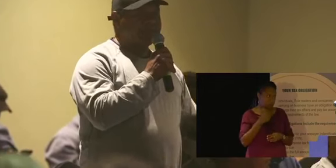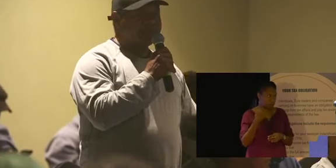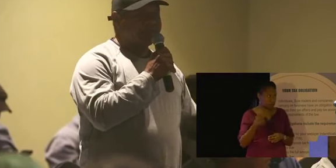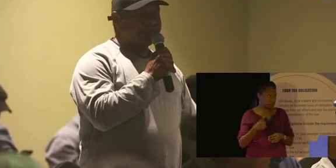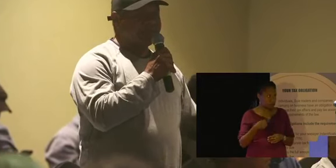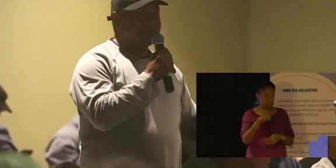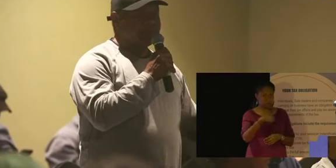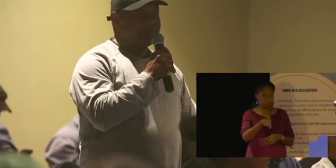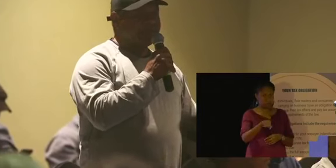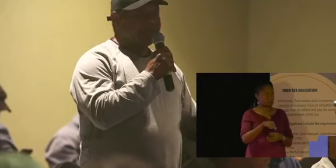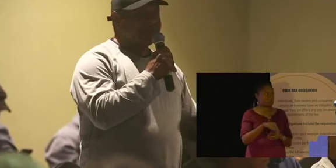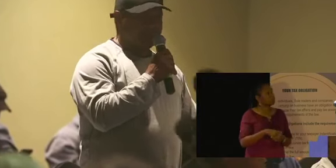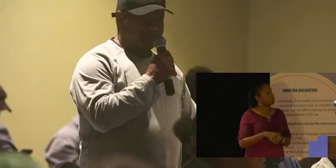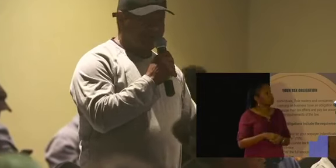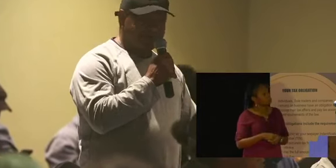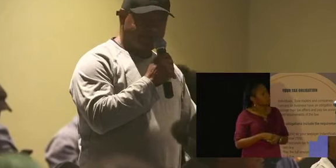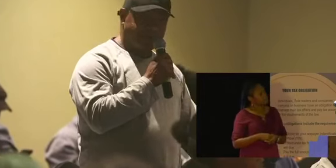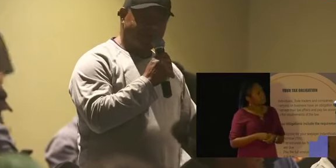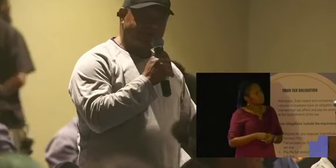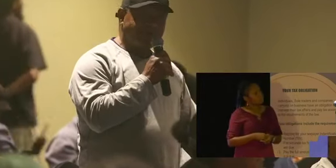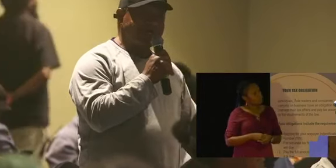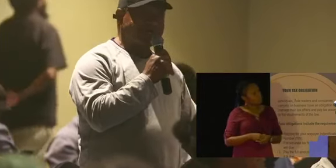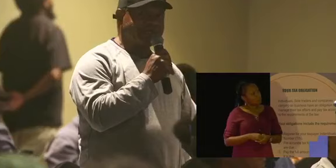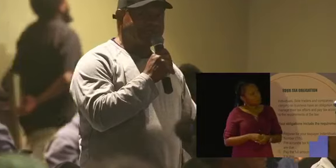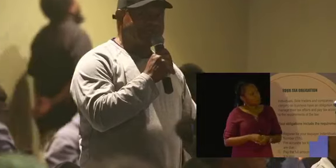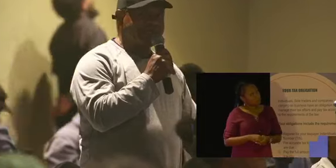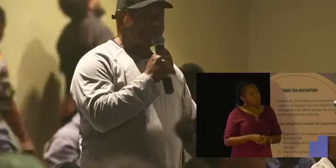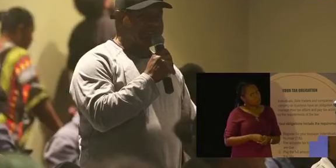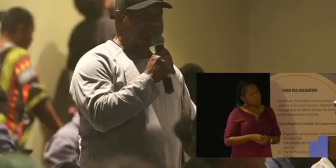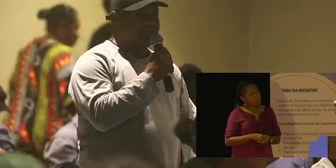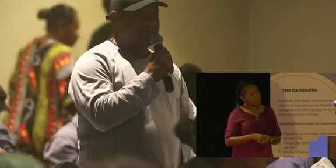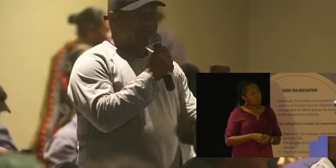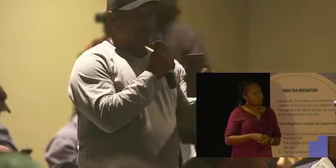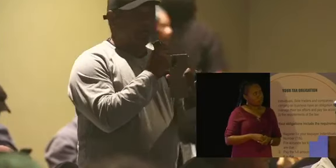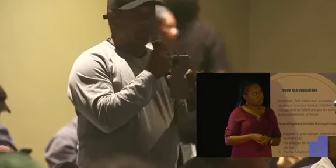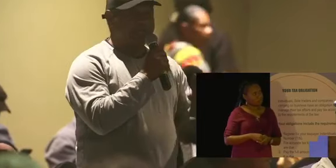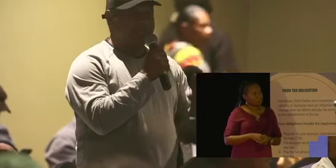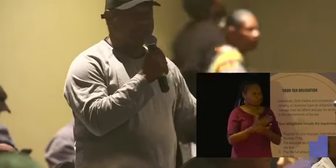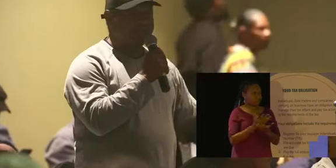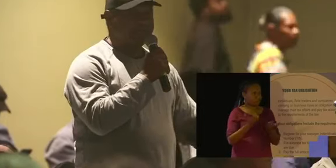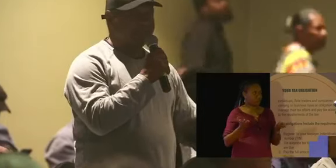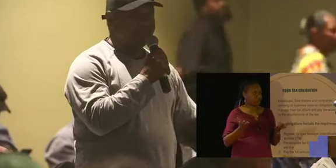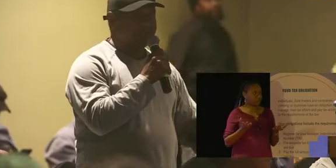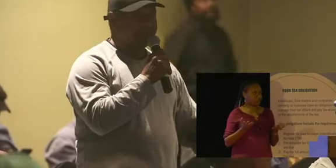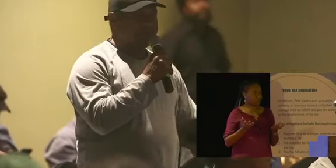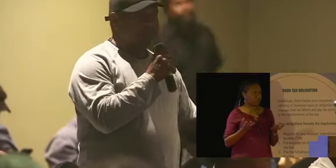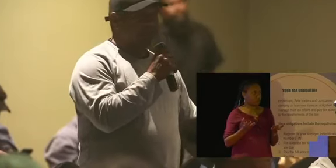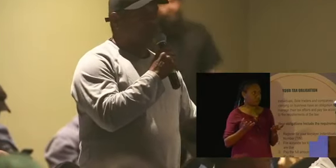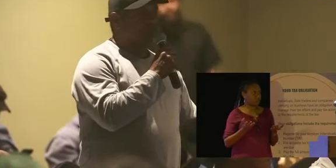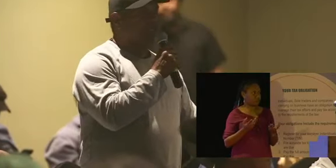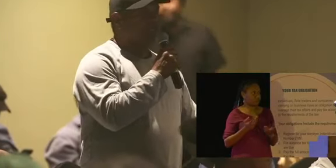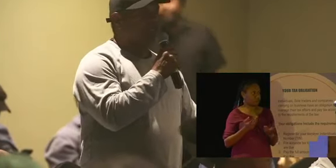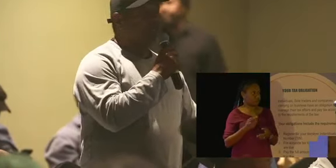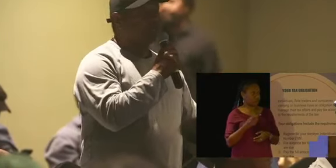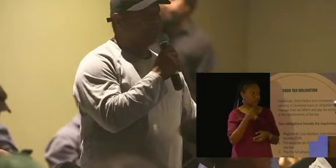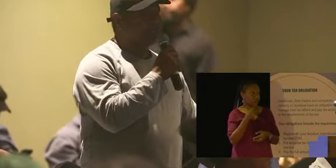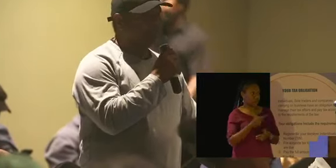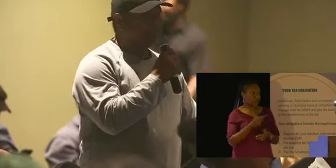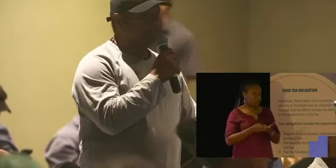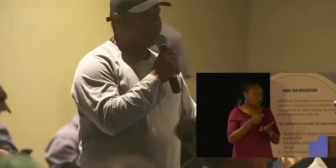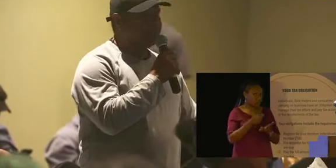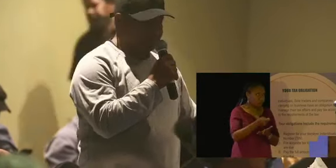giving. But you know giving no by you paying penalty na. It's like I am caught up in there. So me